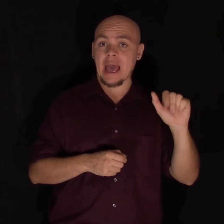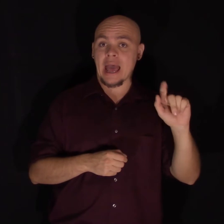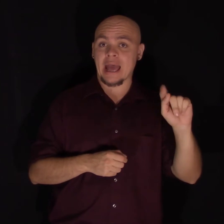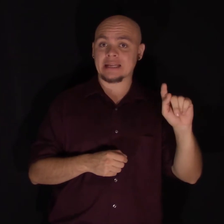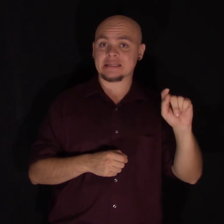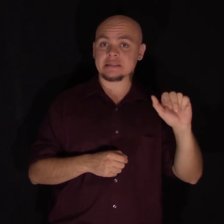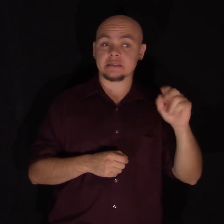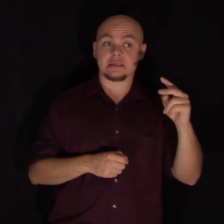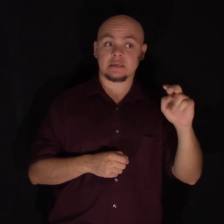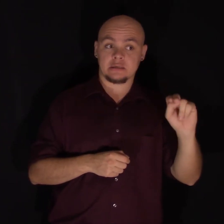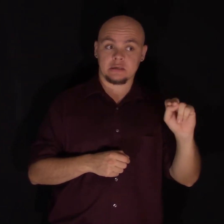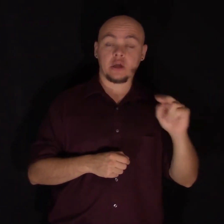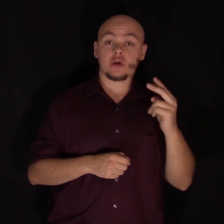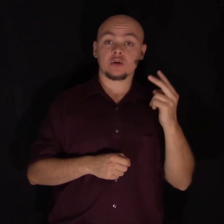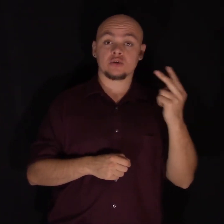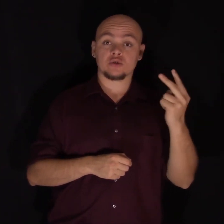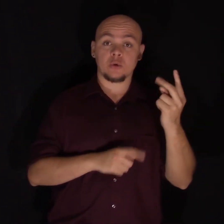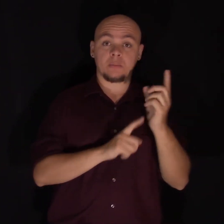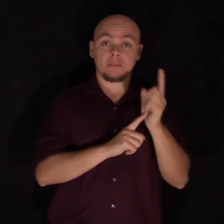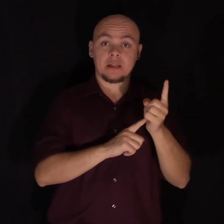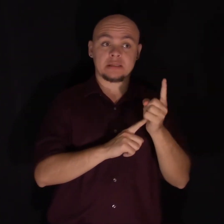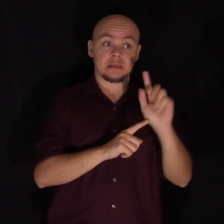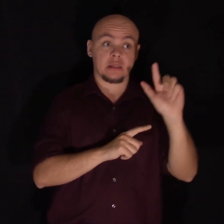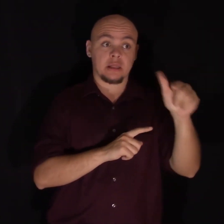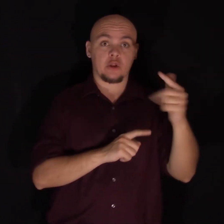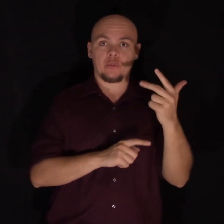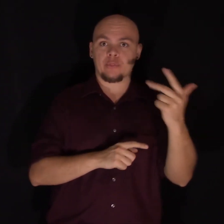2 minutes later, 3 things happened at the same time.